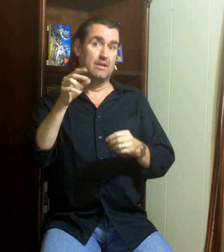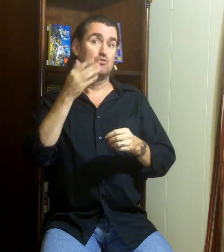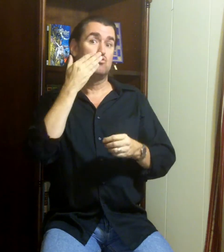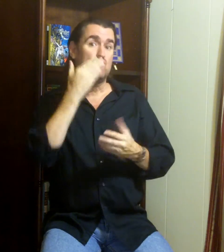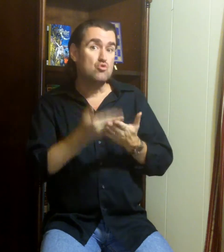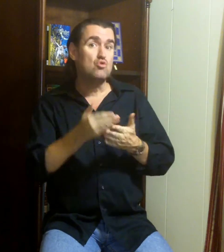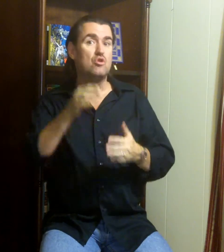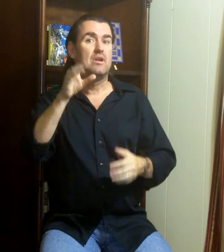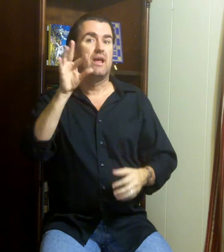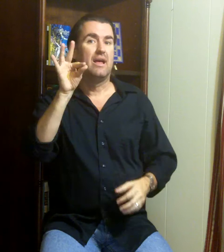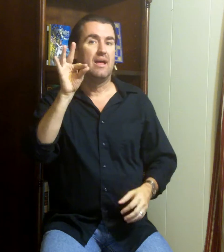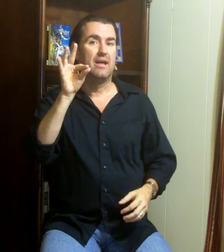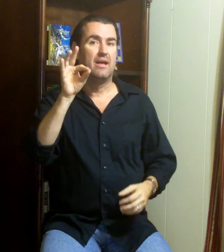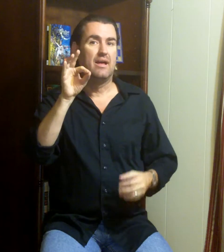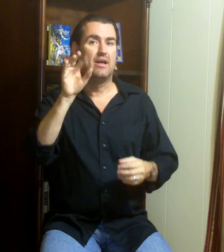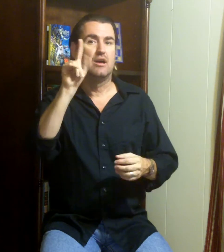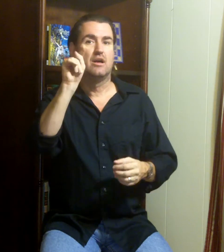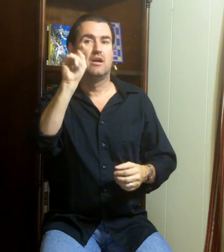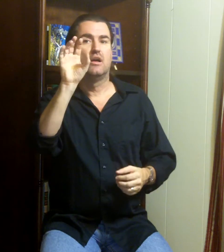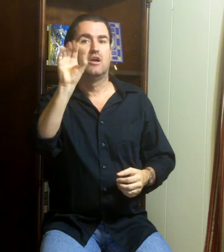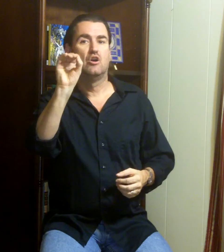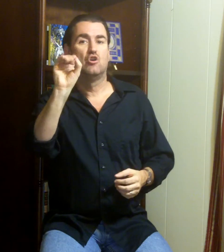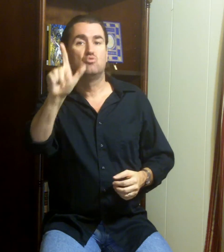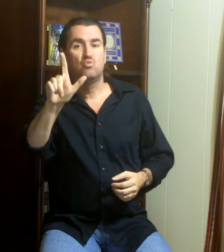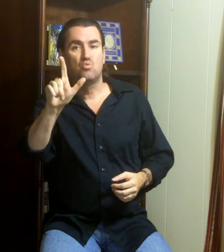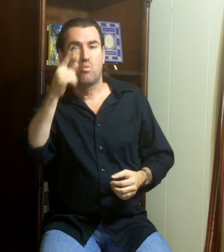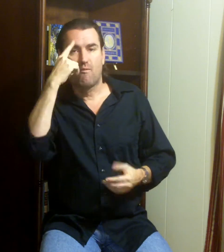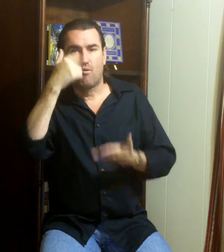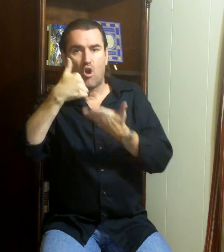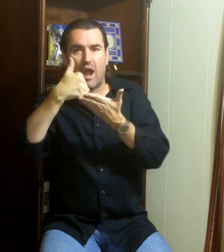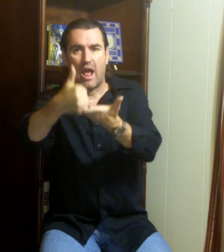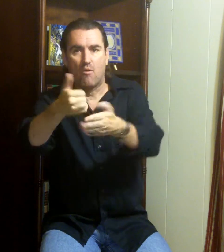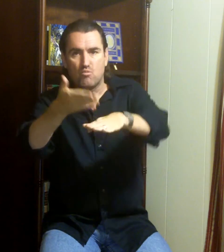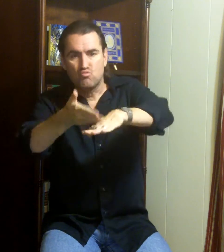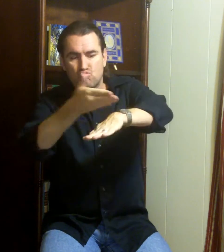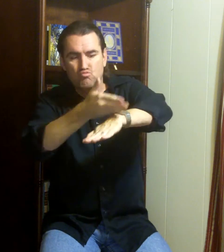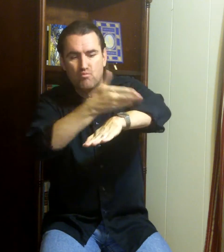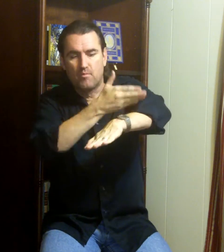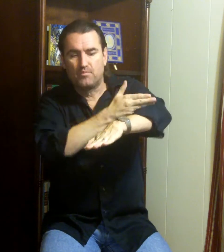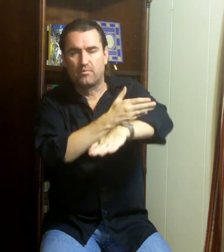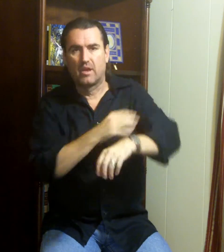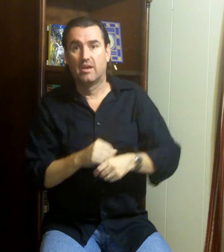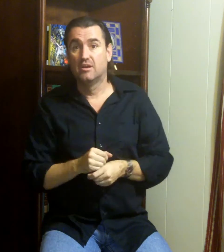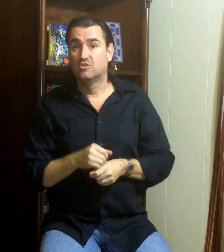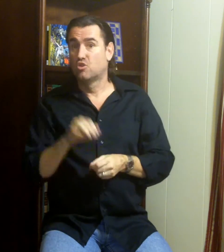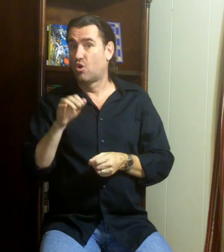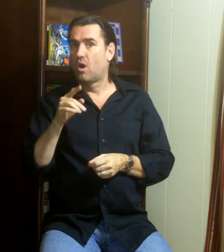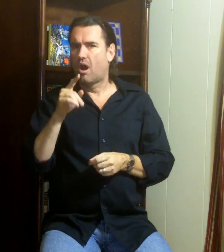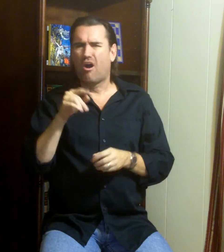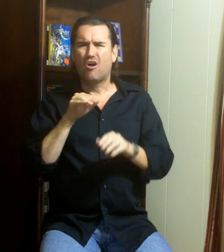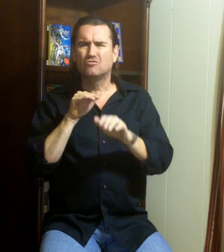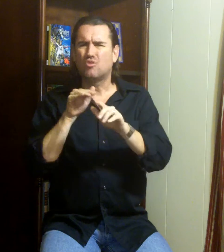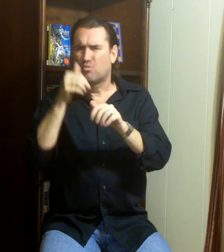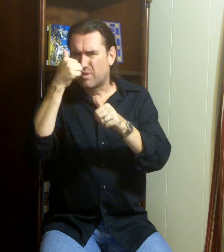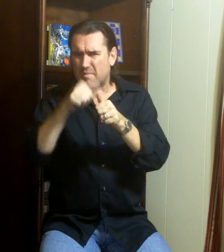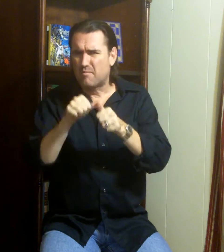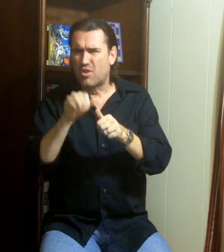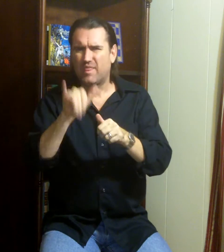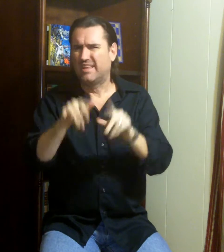the certification tests or these evaluation systems are not meant to exclude you from the profession. They're actually meant to